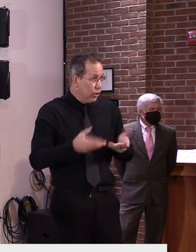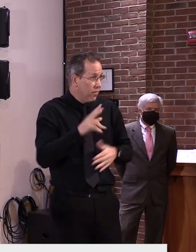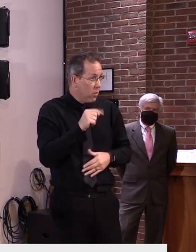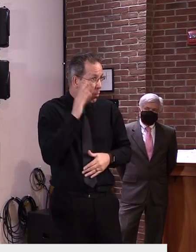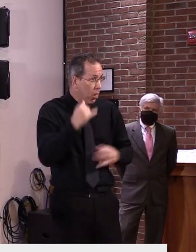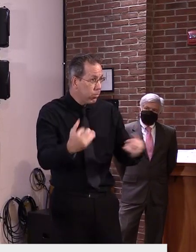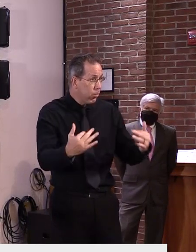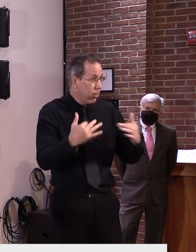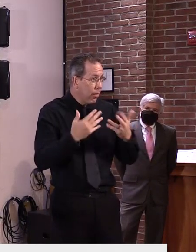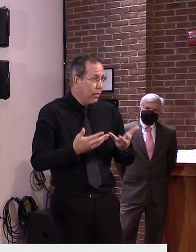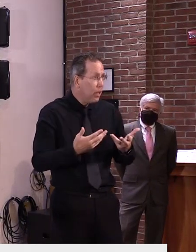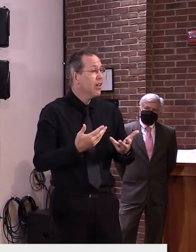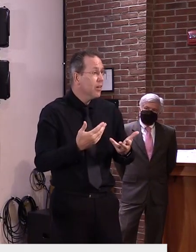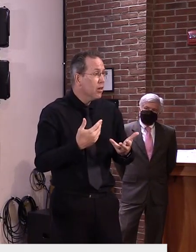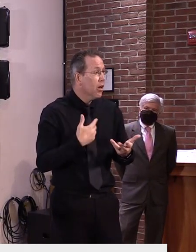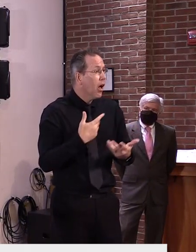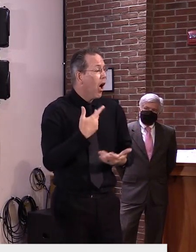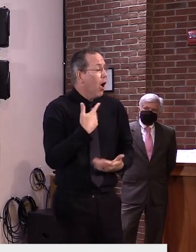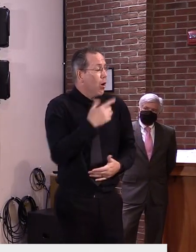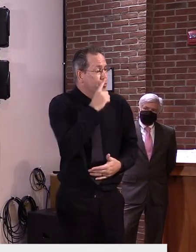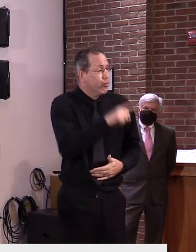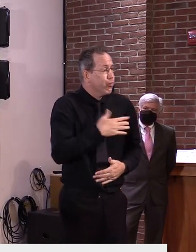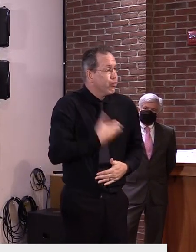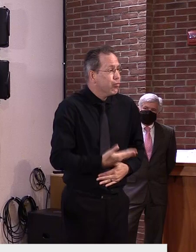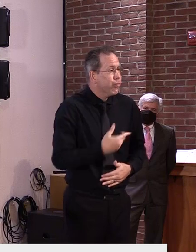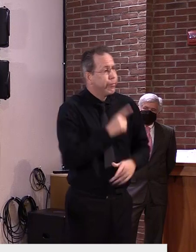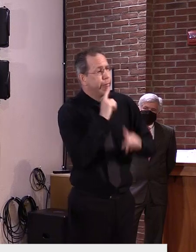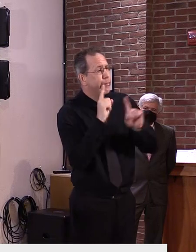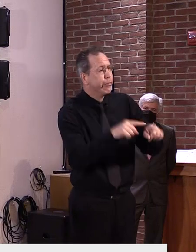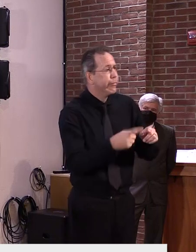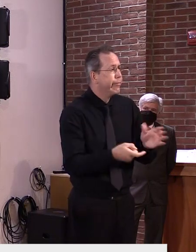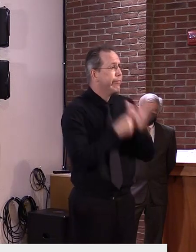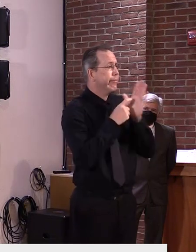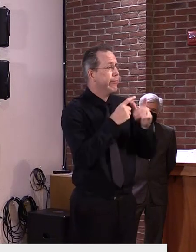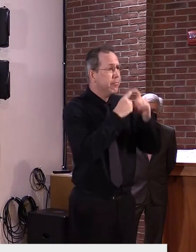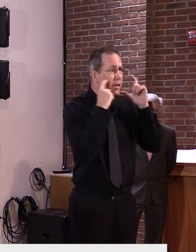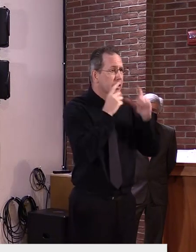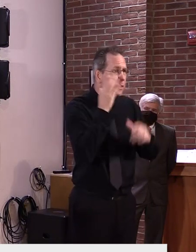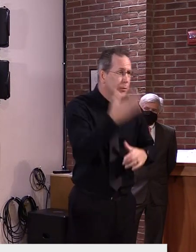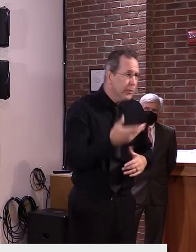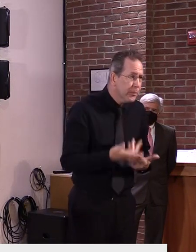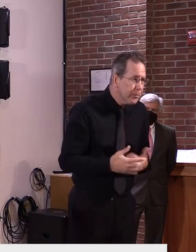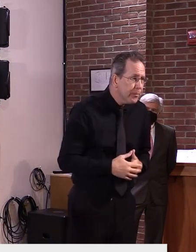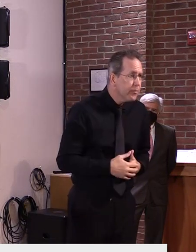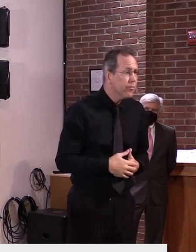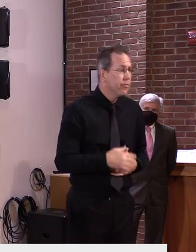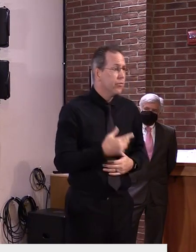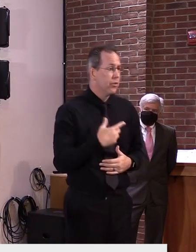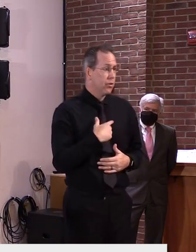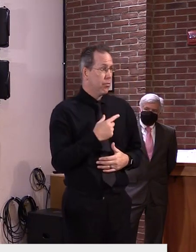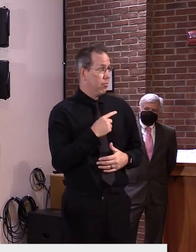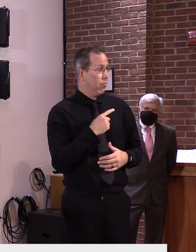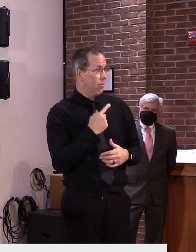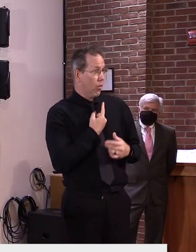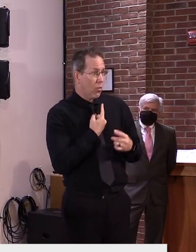But mandates, people resist mandates. They resist being told what to do, particularly Vermonters,